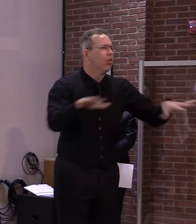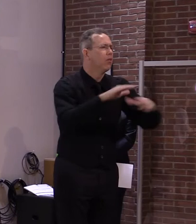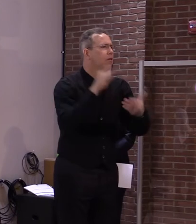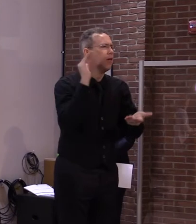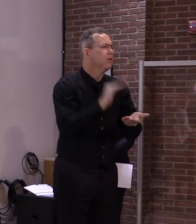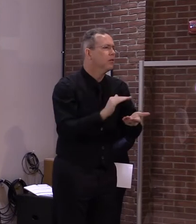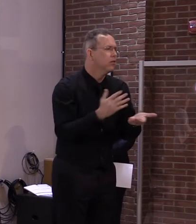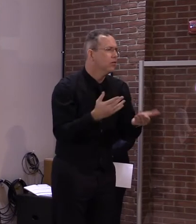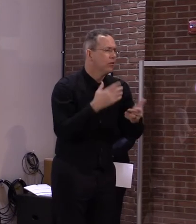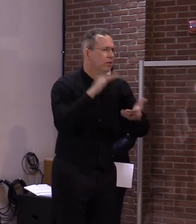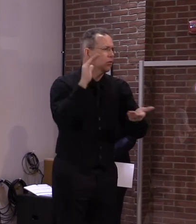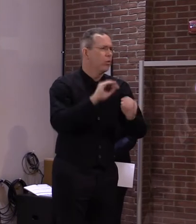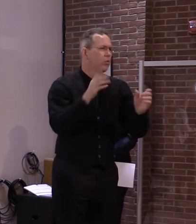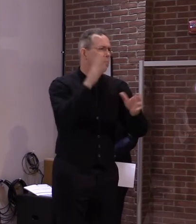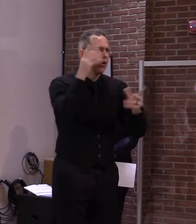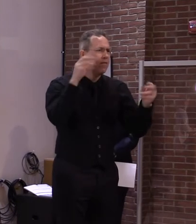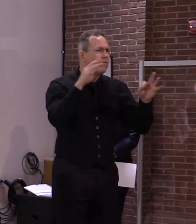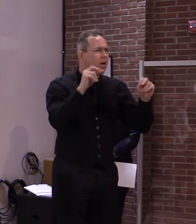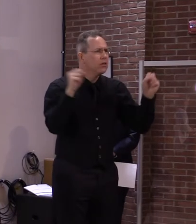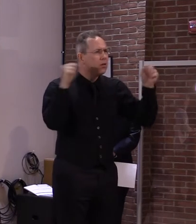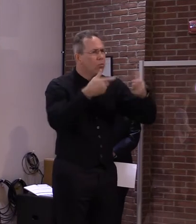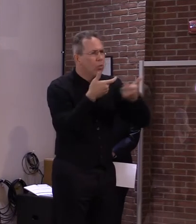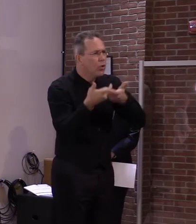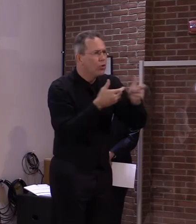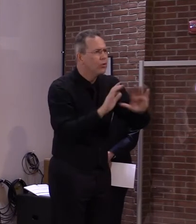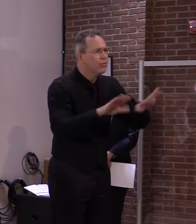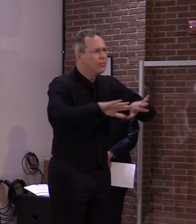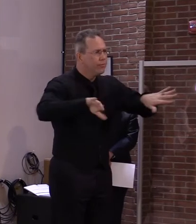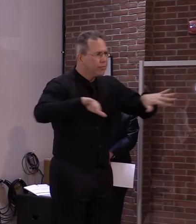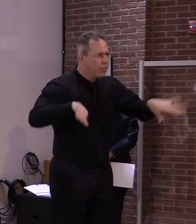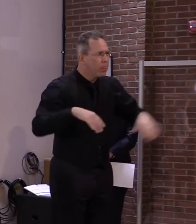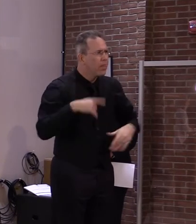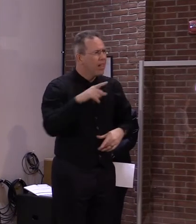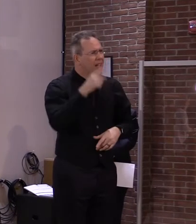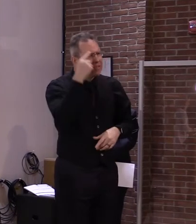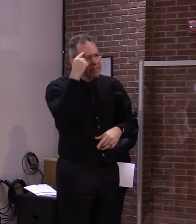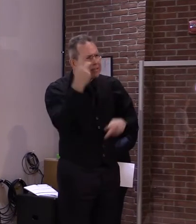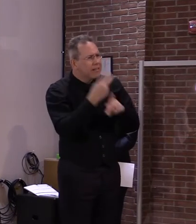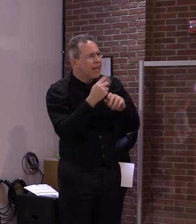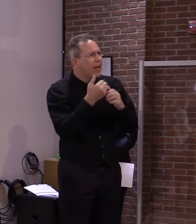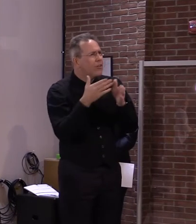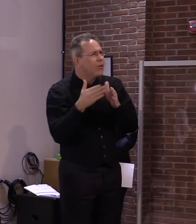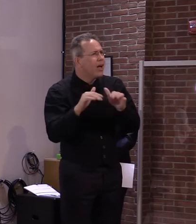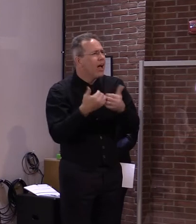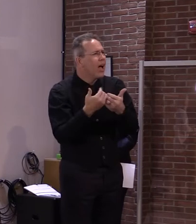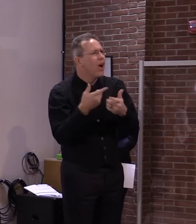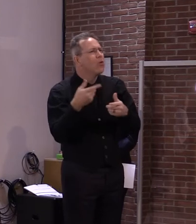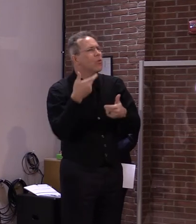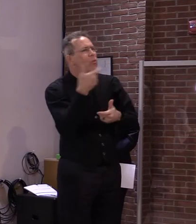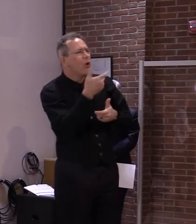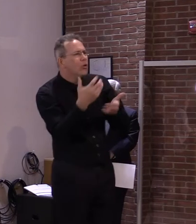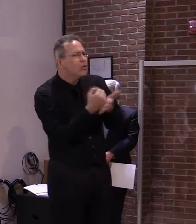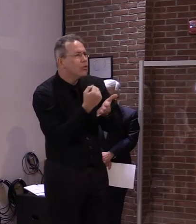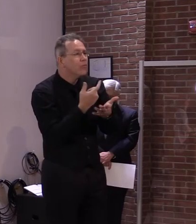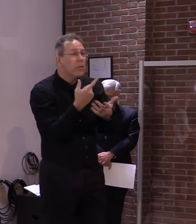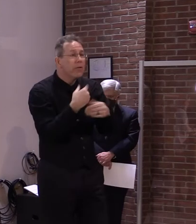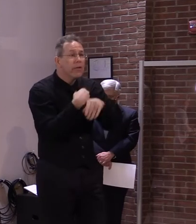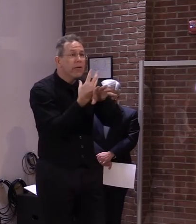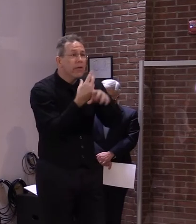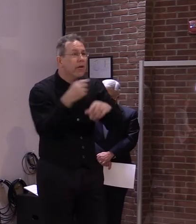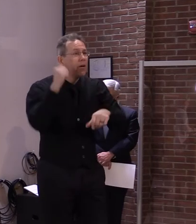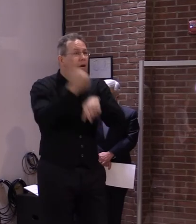teams are encouraged to look for other creative solutions that allow for remote viewing including designating a single volunteer to live stream